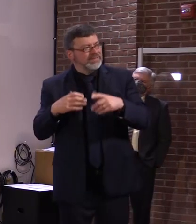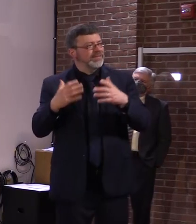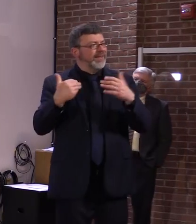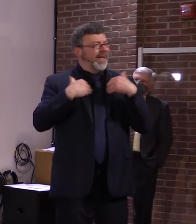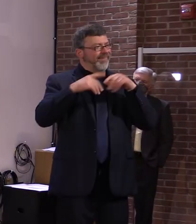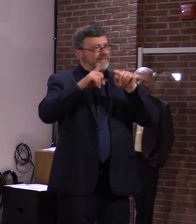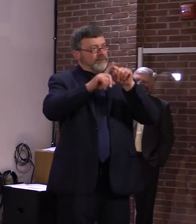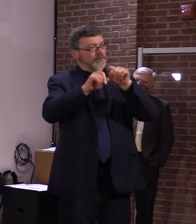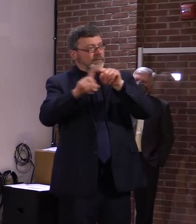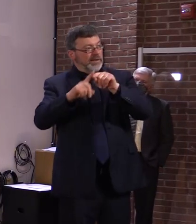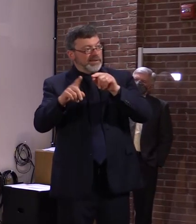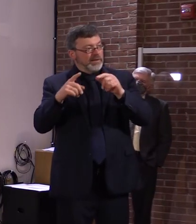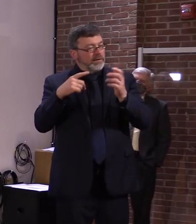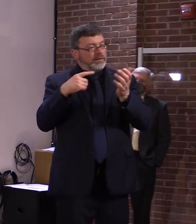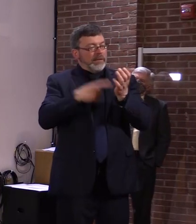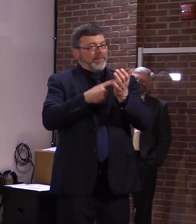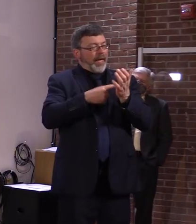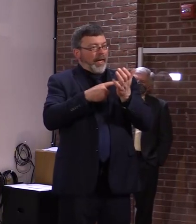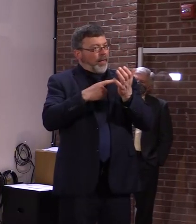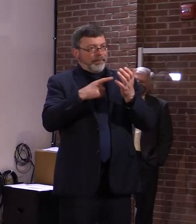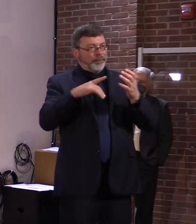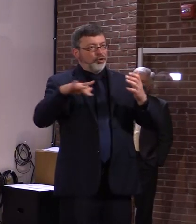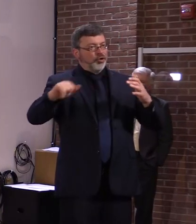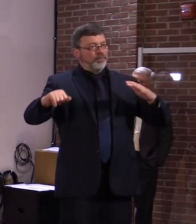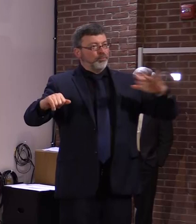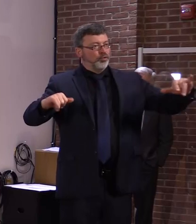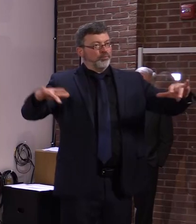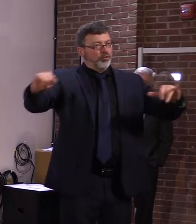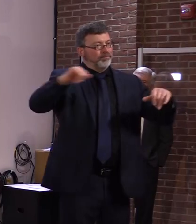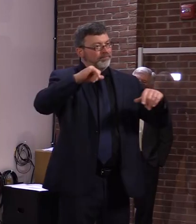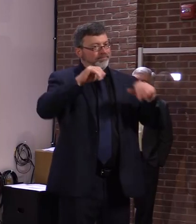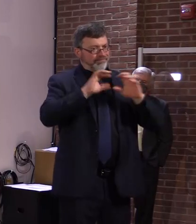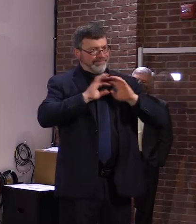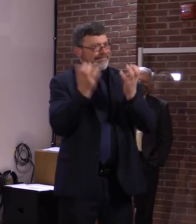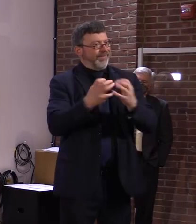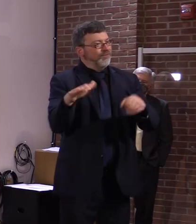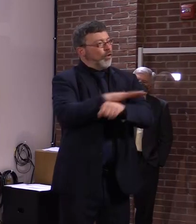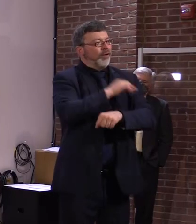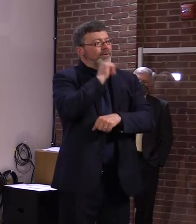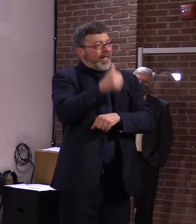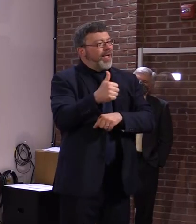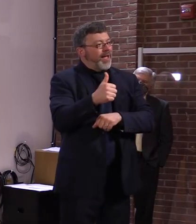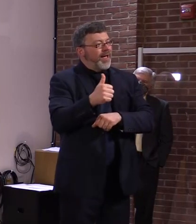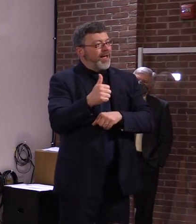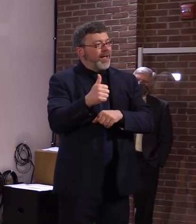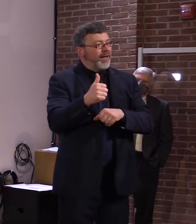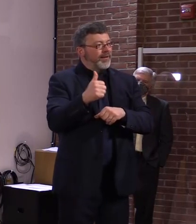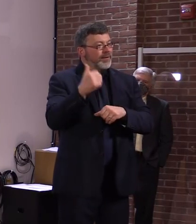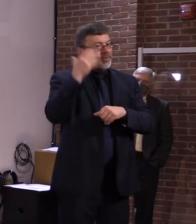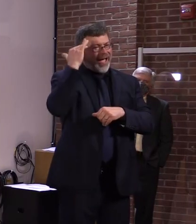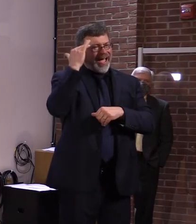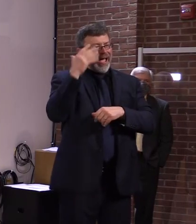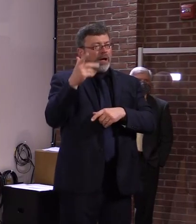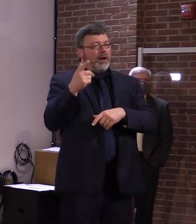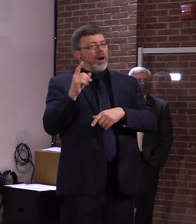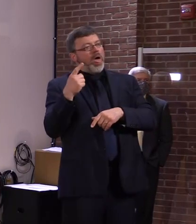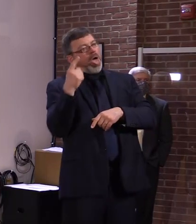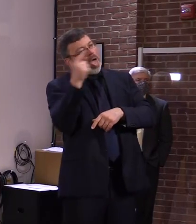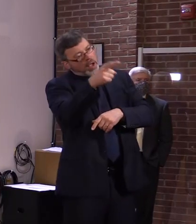because of just drive times, having to get to different meetings. And I think from my perspective, having some of those meetings